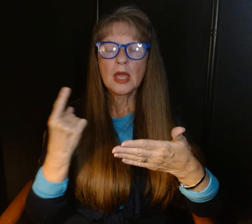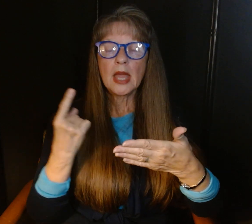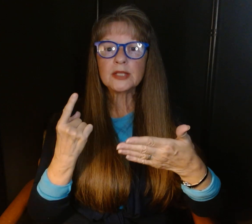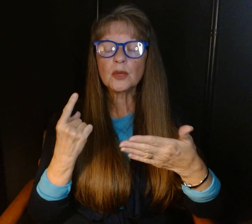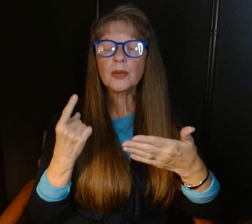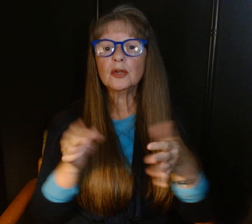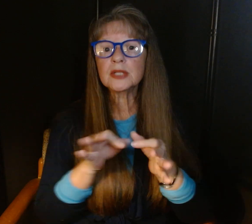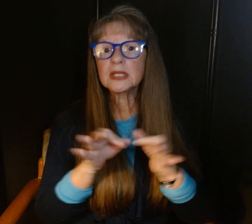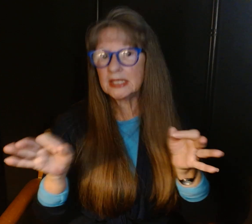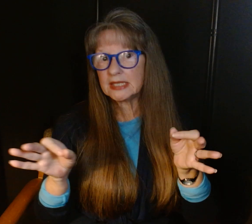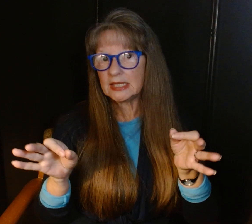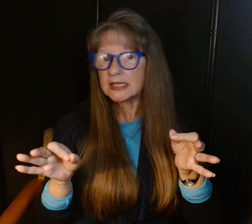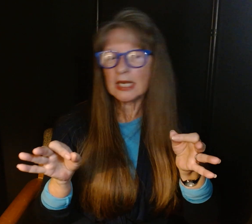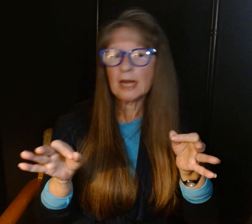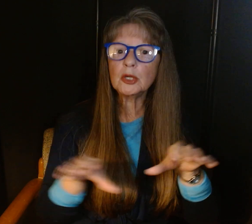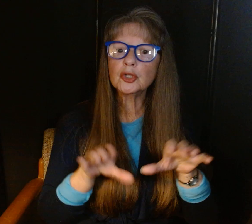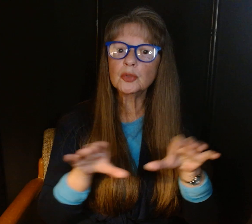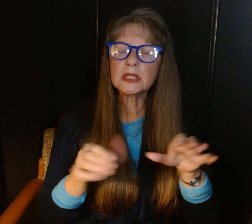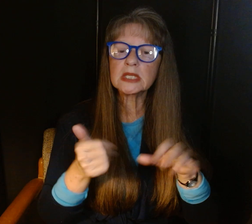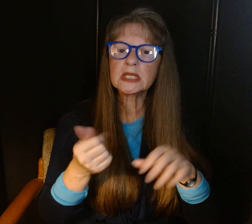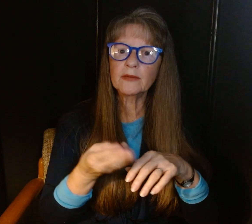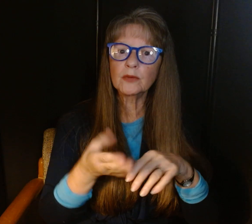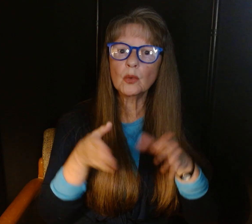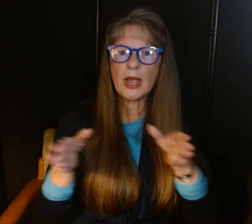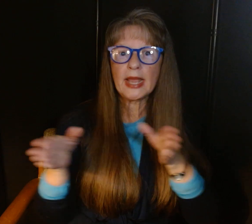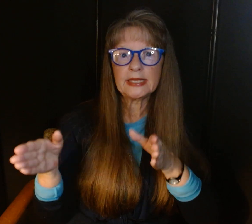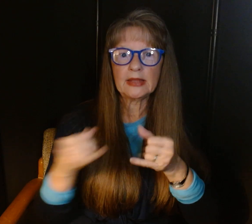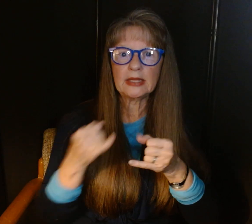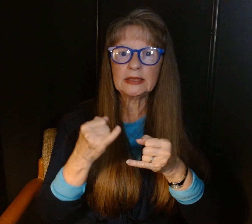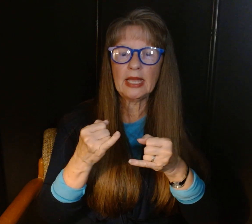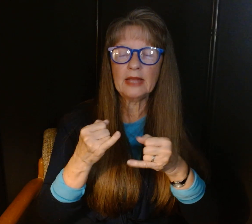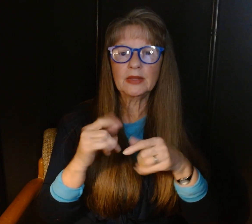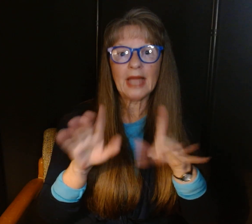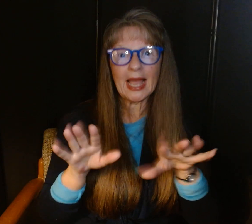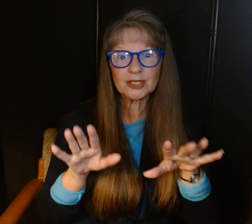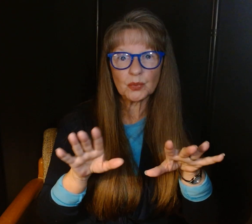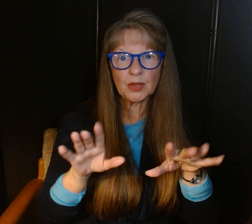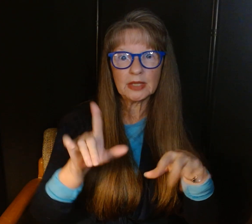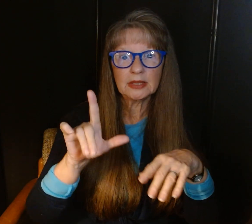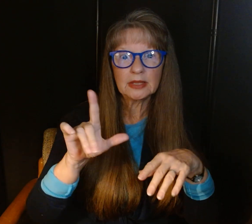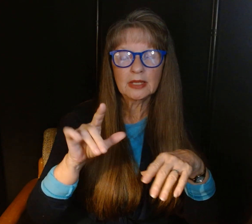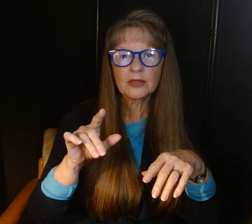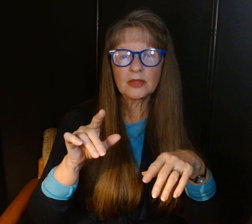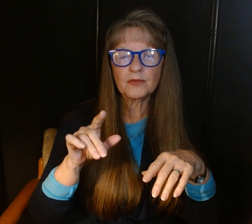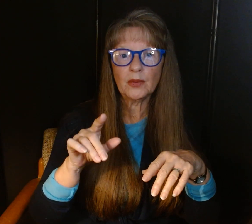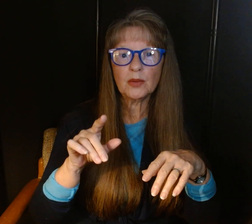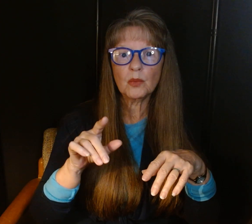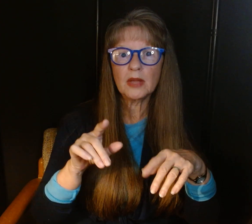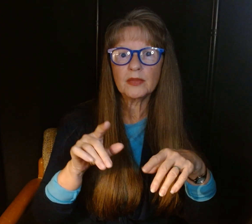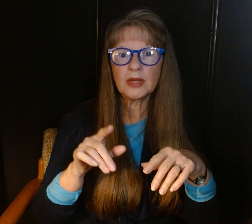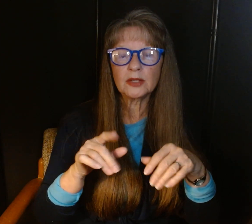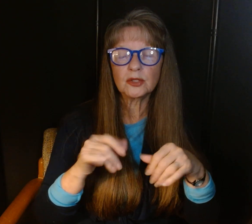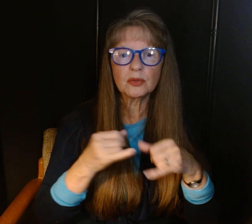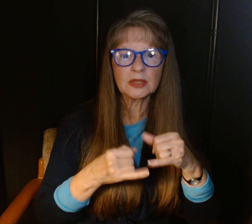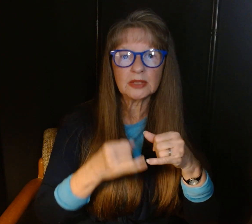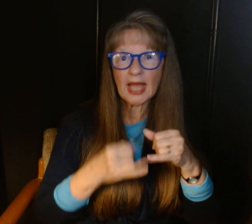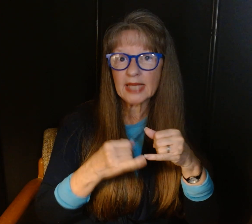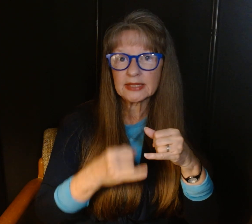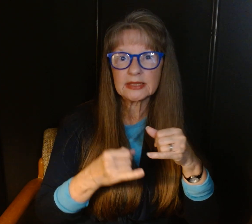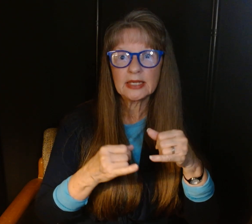And so here's a sentence, and I'm going to do it several ways. And the last one, the very one that I do the last,